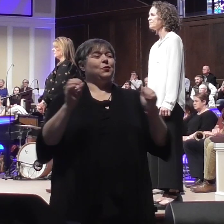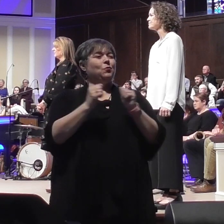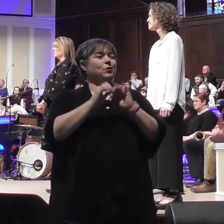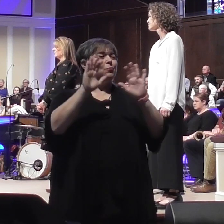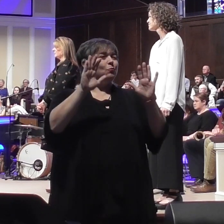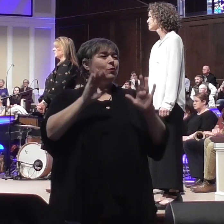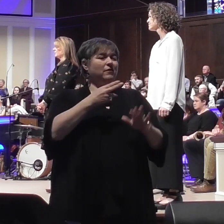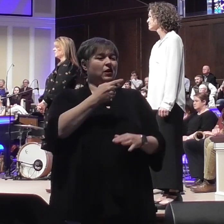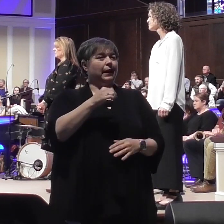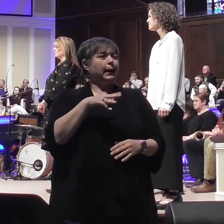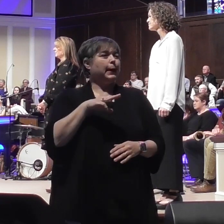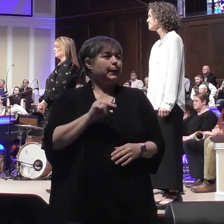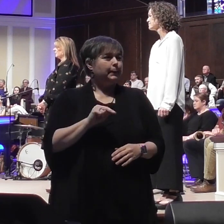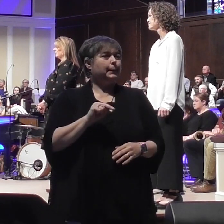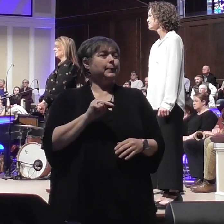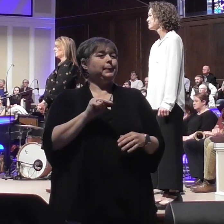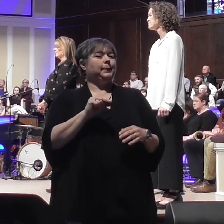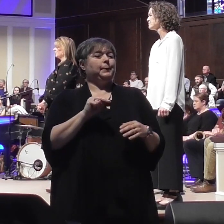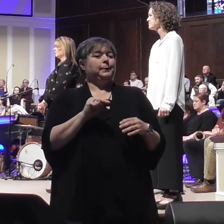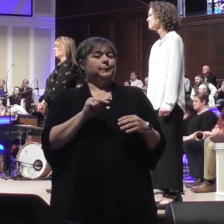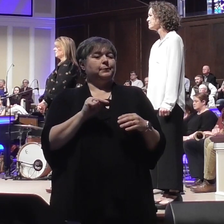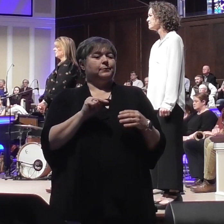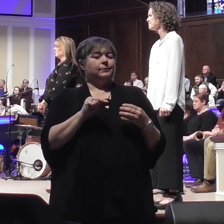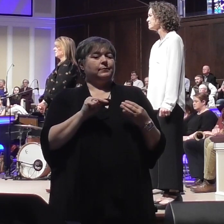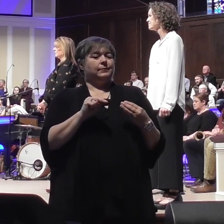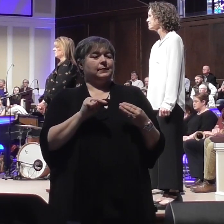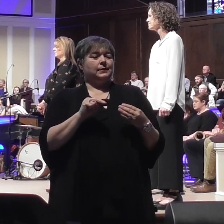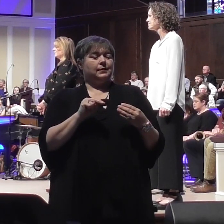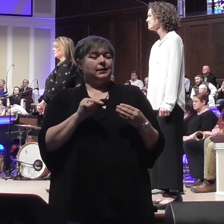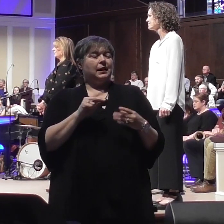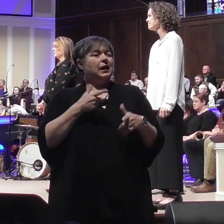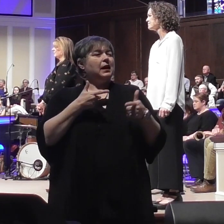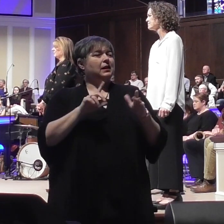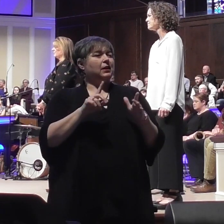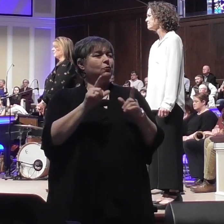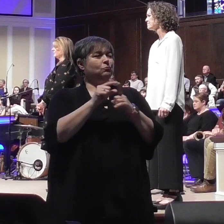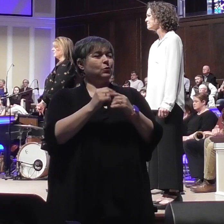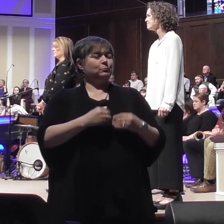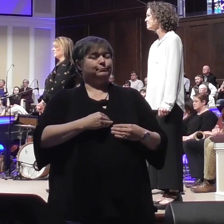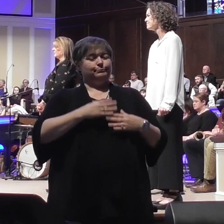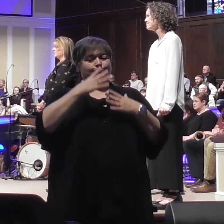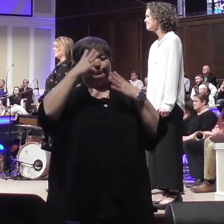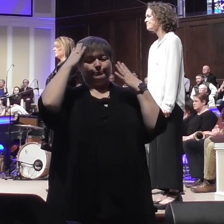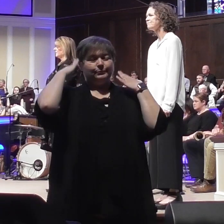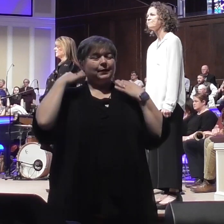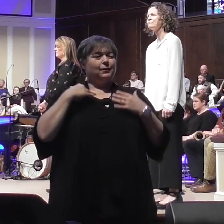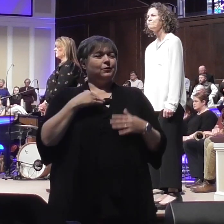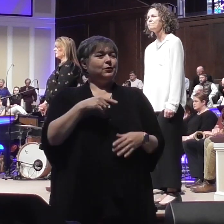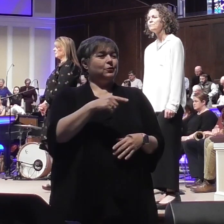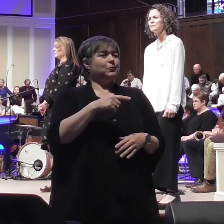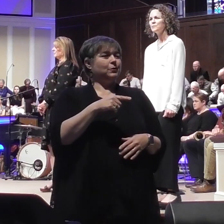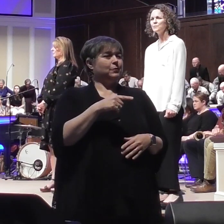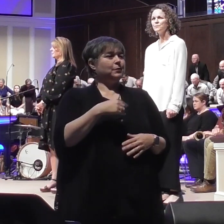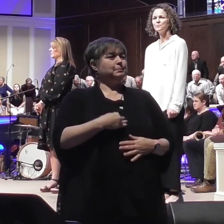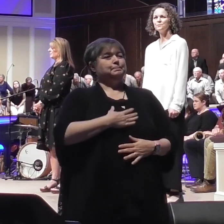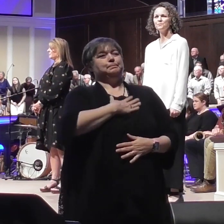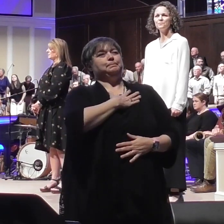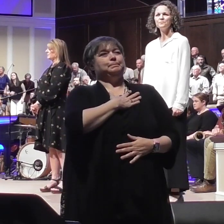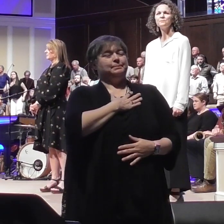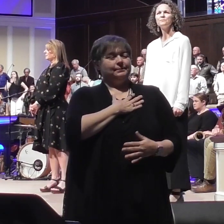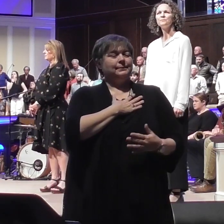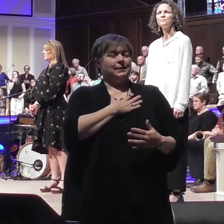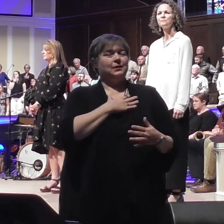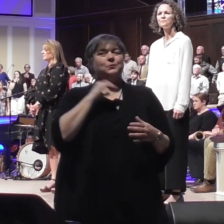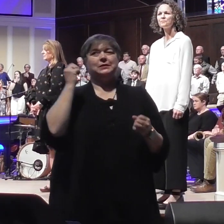hymn and let it wash over you as we take strides towards the throne room this morning. So would you please stand as we sing, Great is